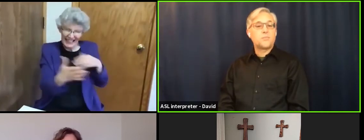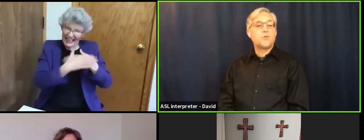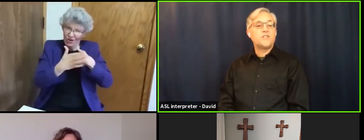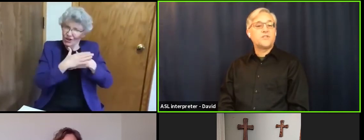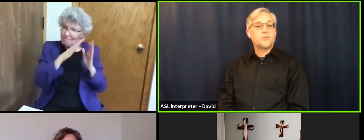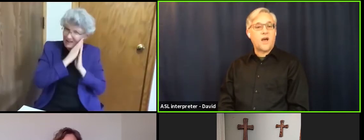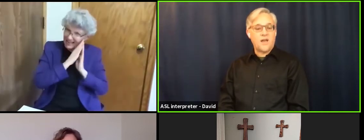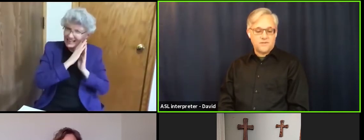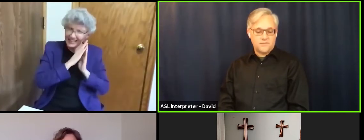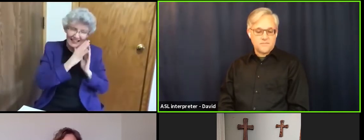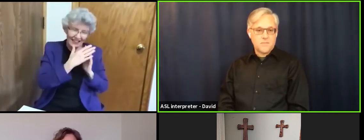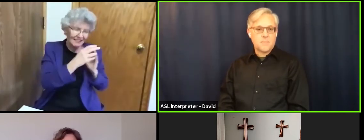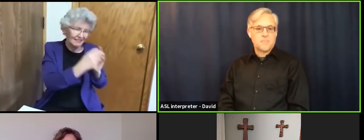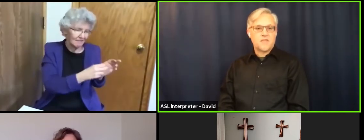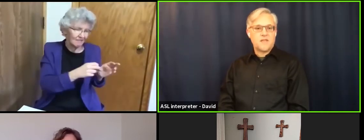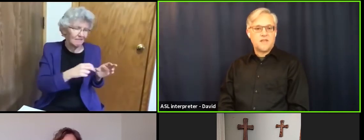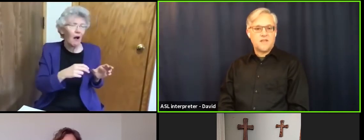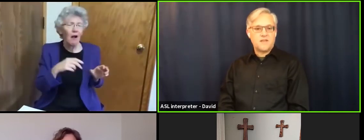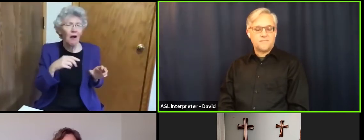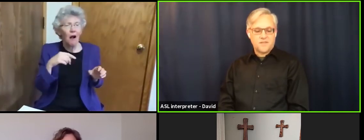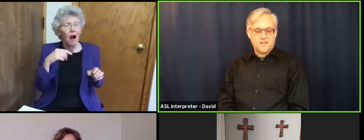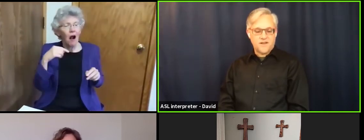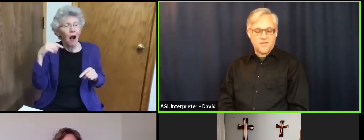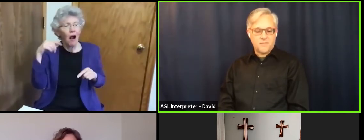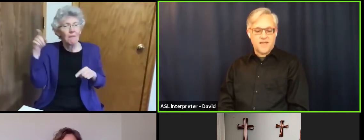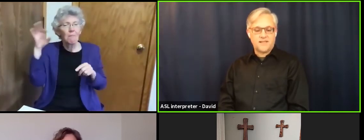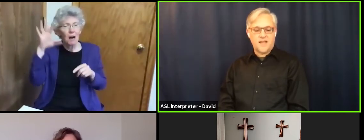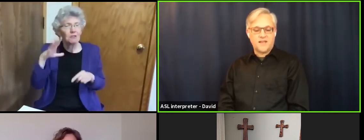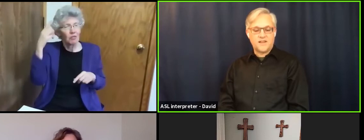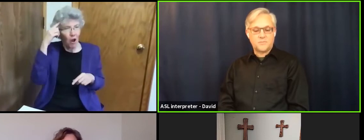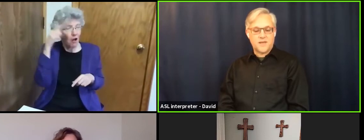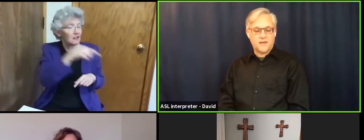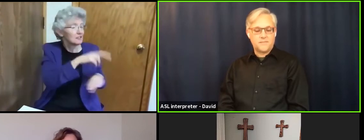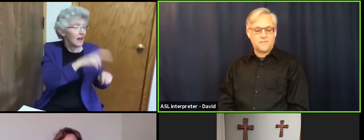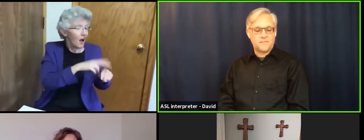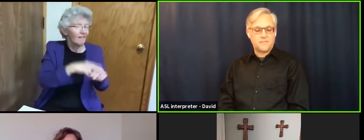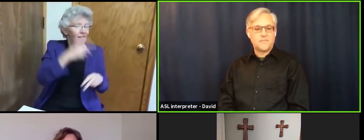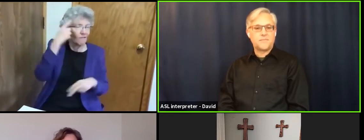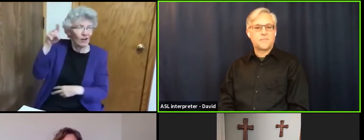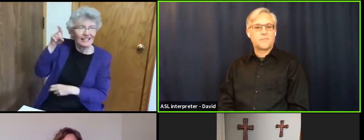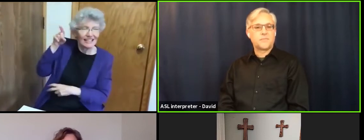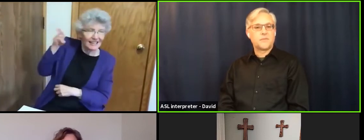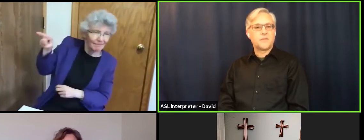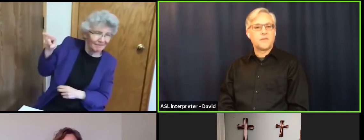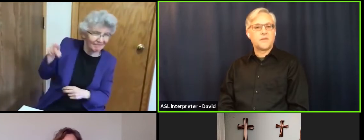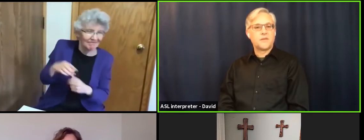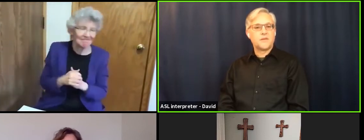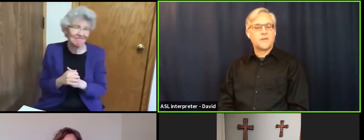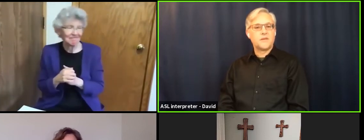And when the priest arrived, he found the man lying in his bed.